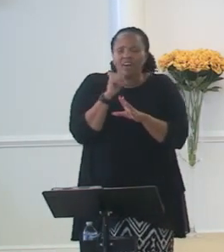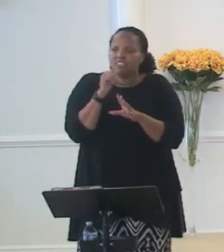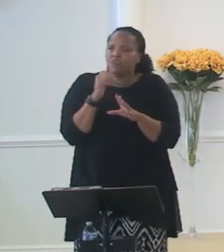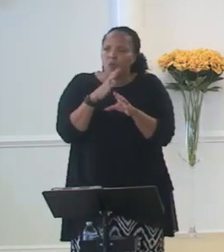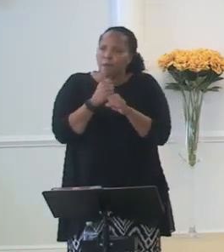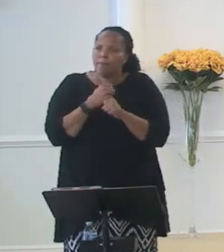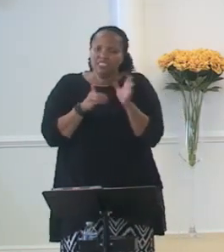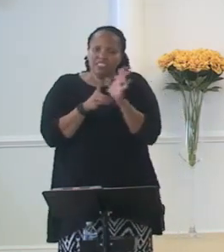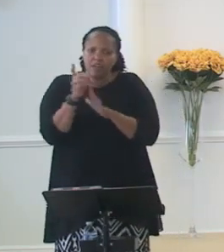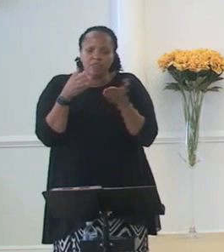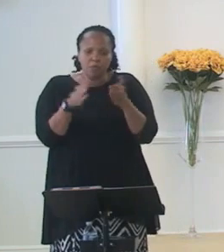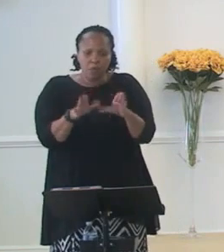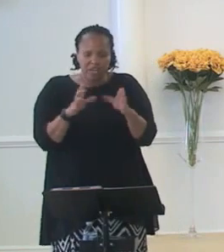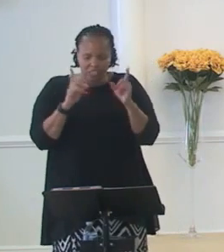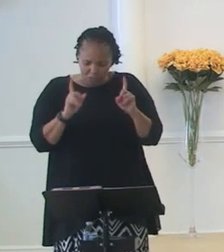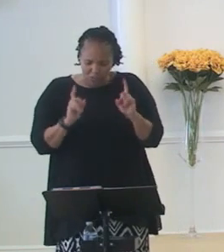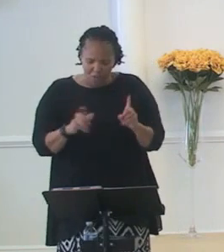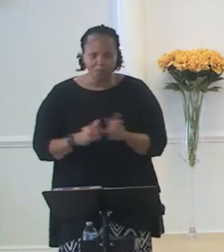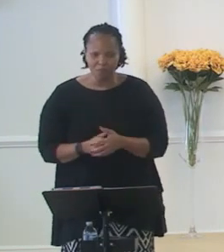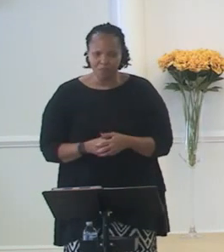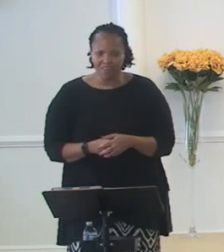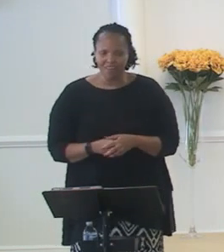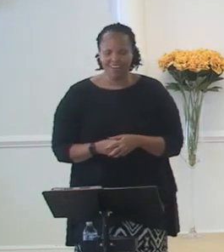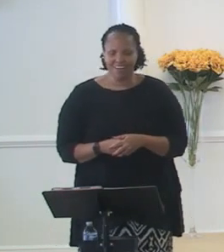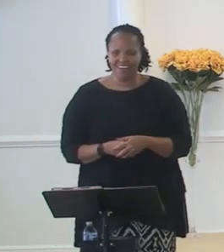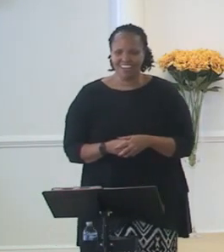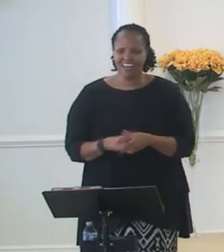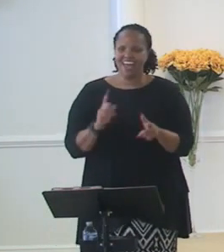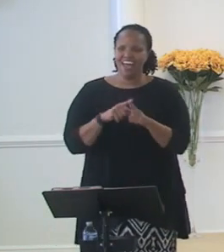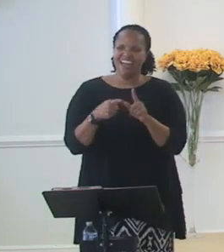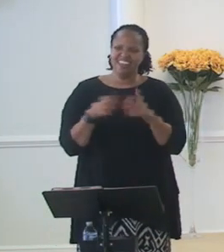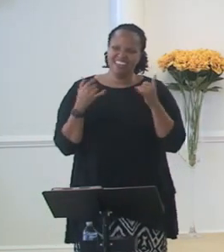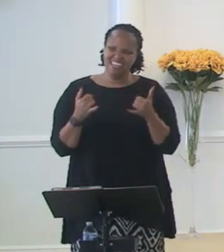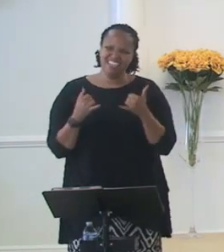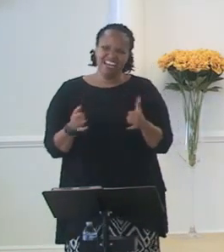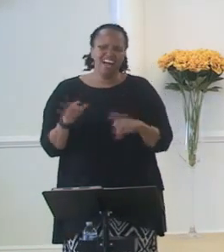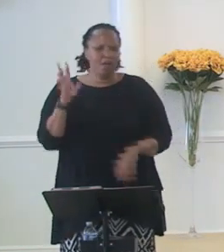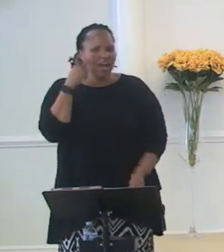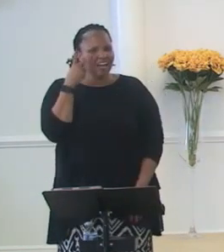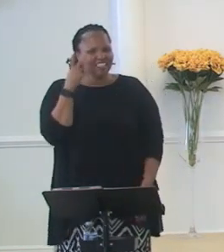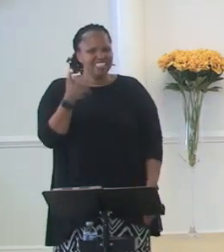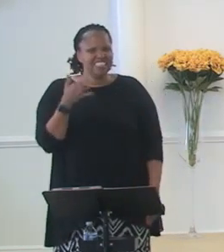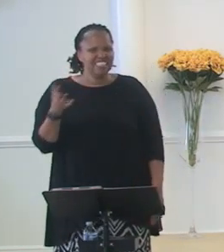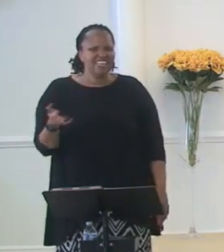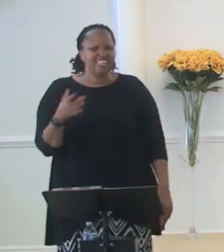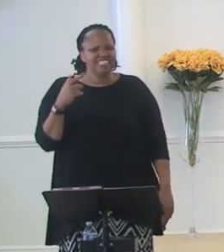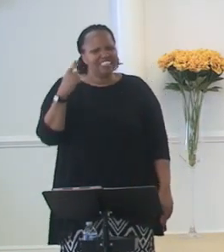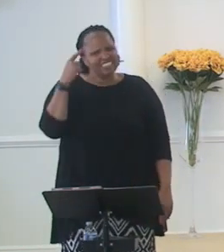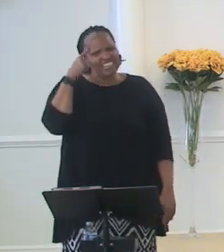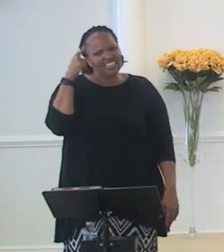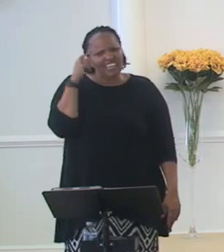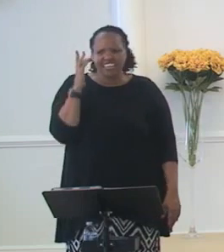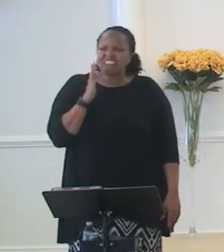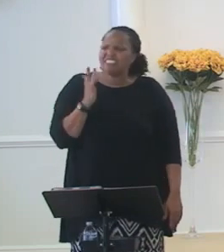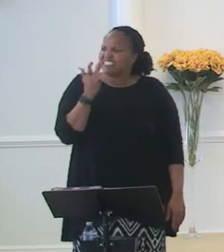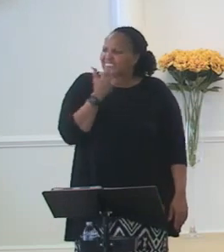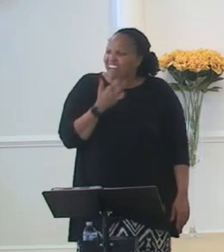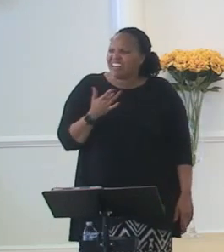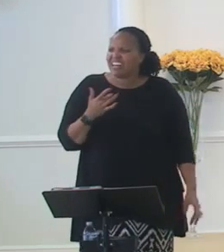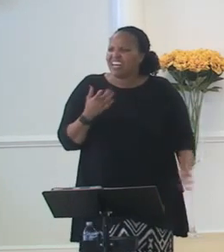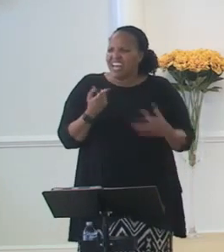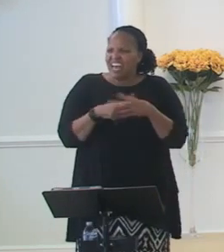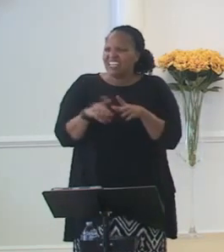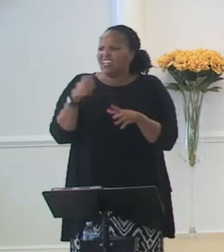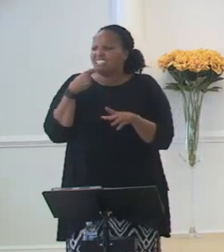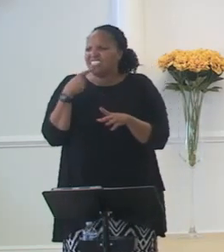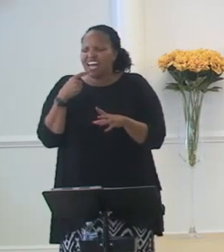it the way it's supposed to be arrested, then now I begin to look at things being scarce. I begin to say, what will